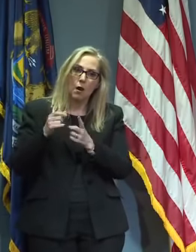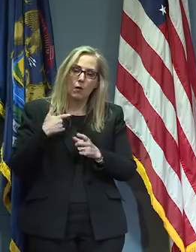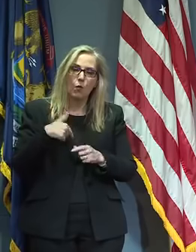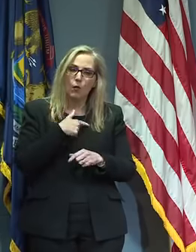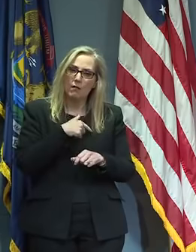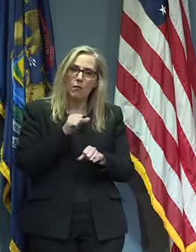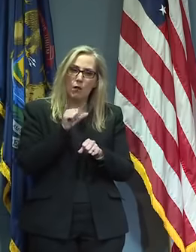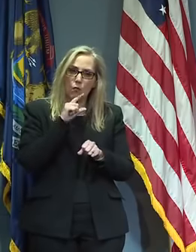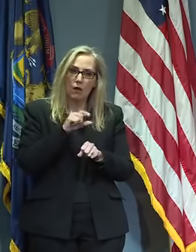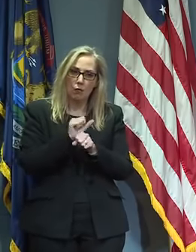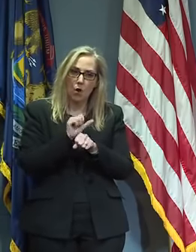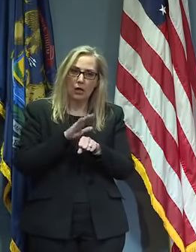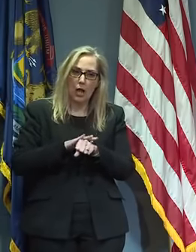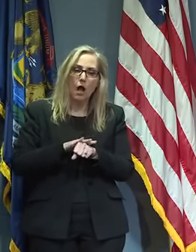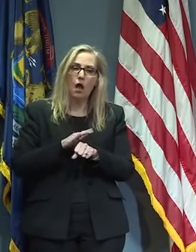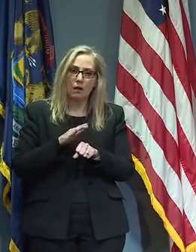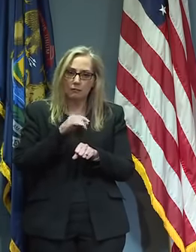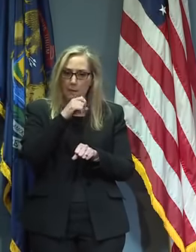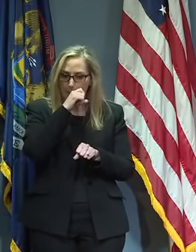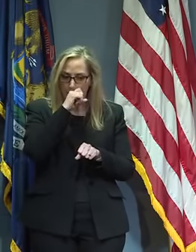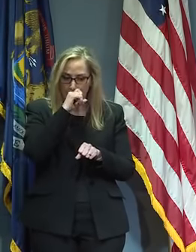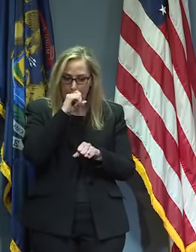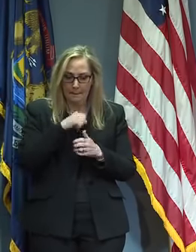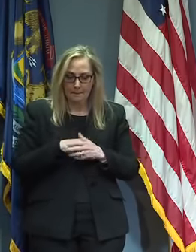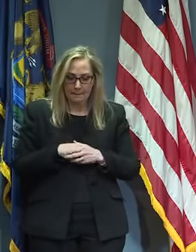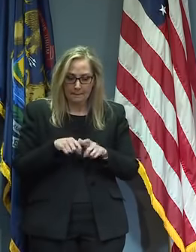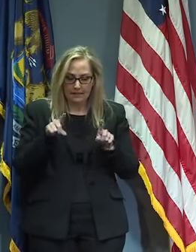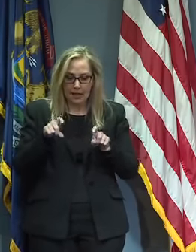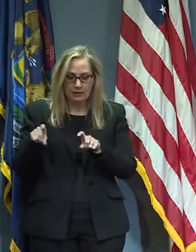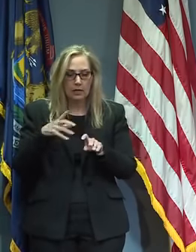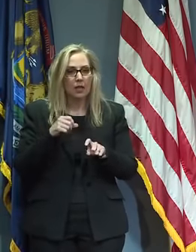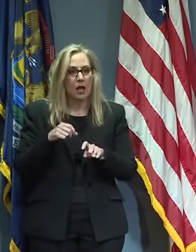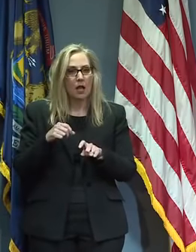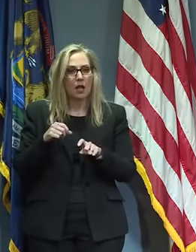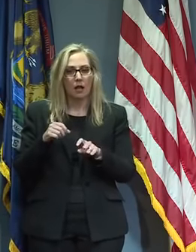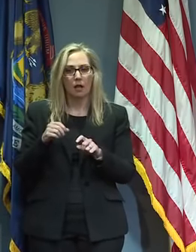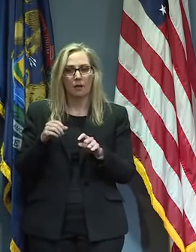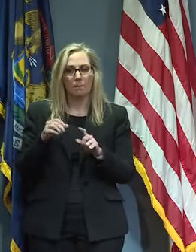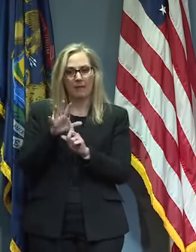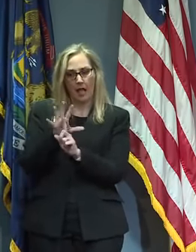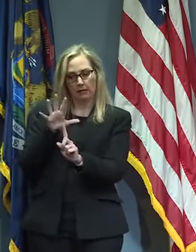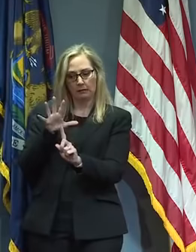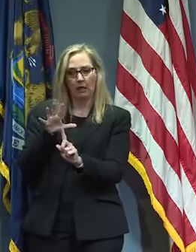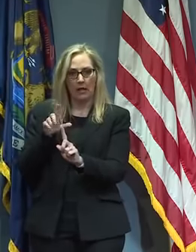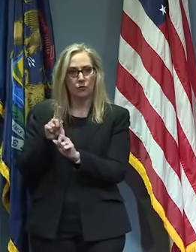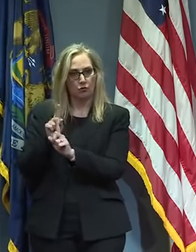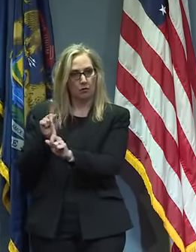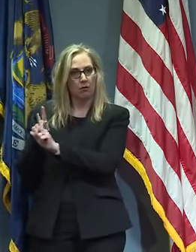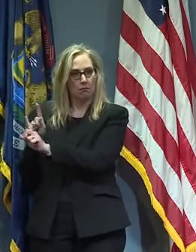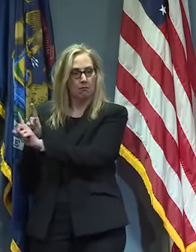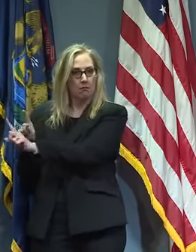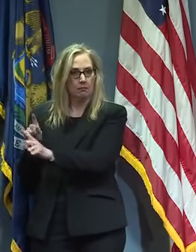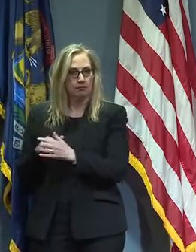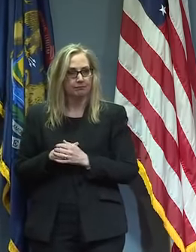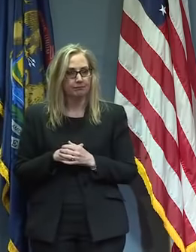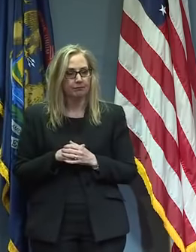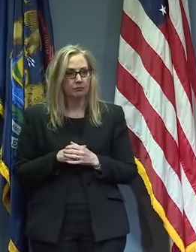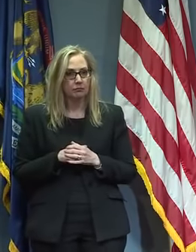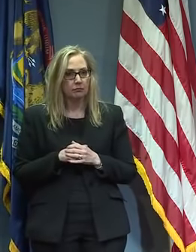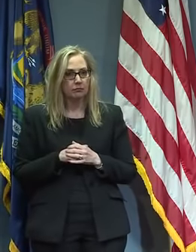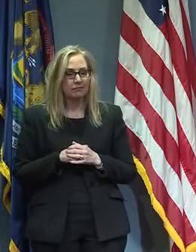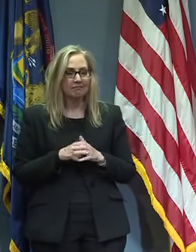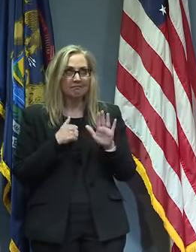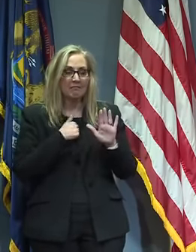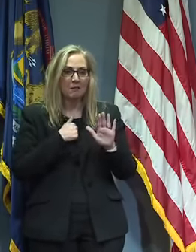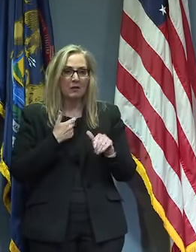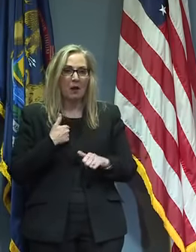robust testing and isolation. I know that we have expedited parole. Excuse me, I have